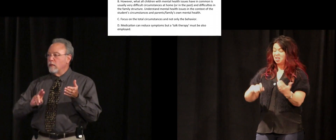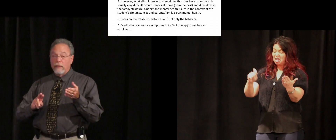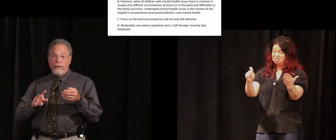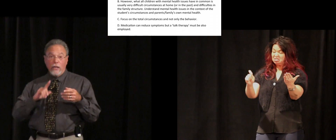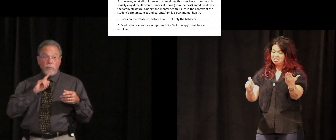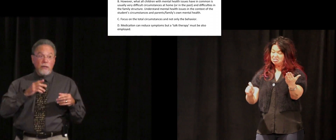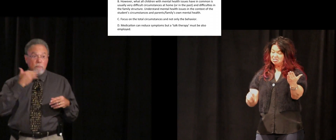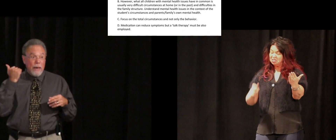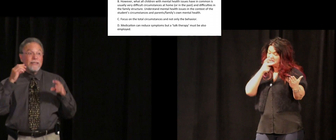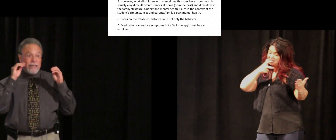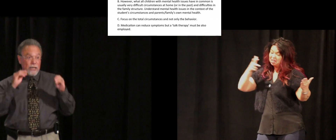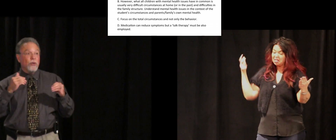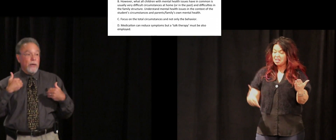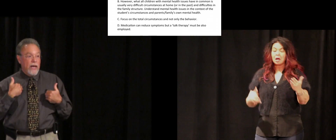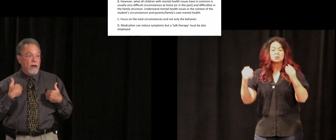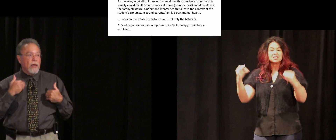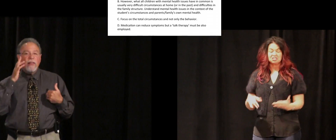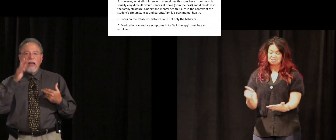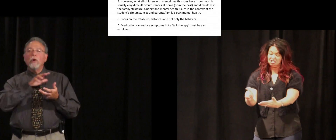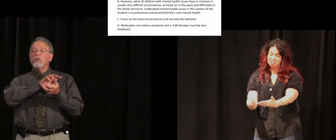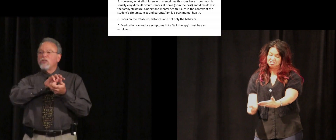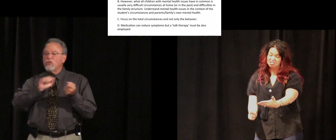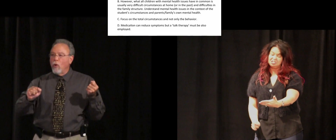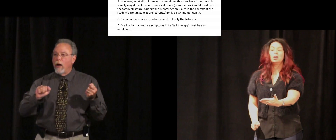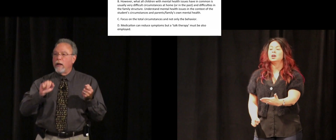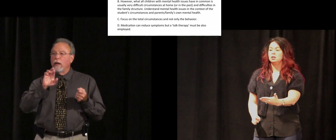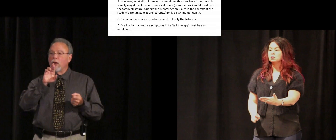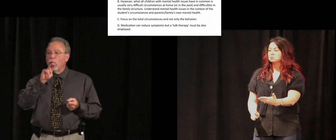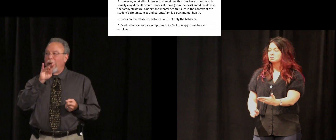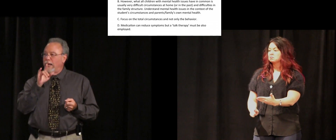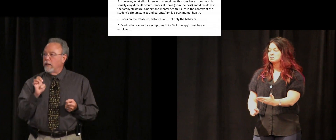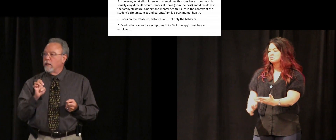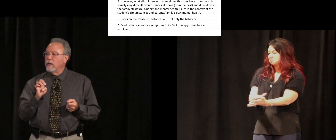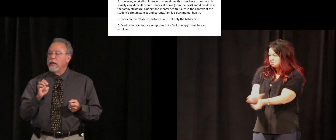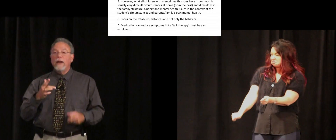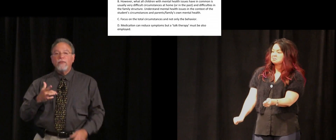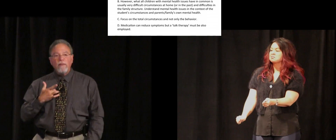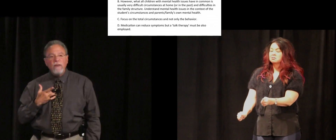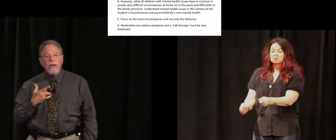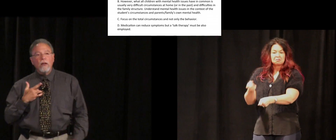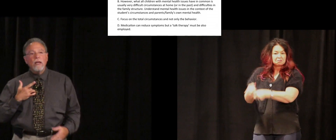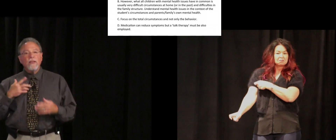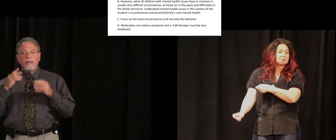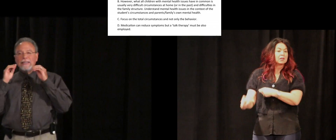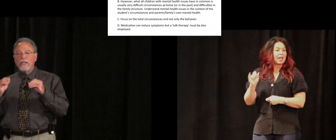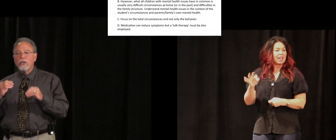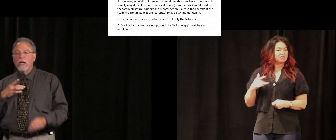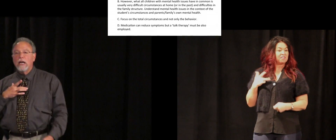And what I was talking about before about emotions and coping with your emotions. Being able to label emotions.